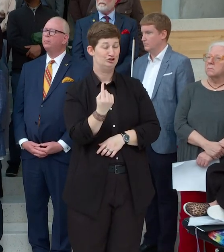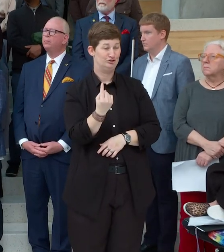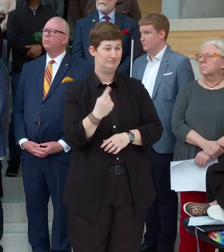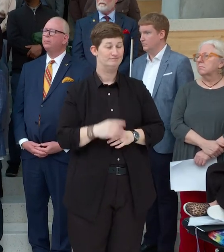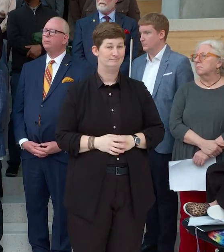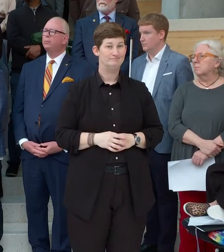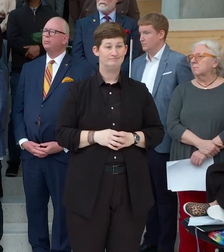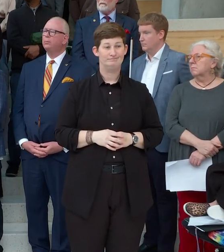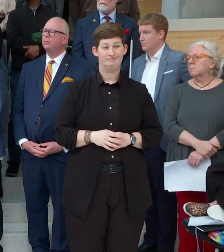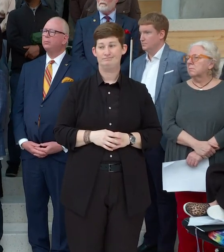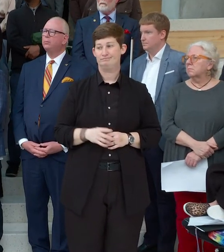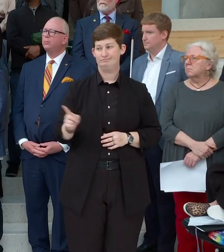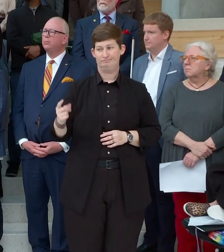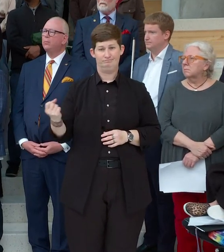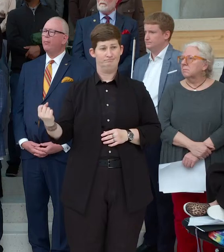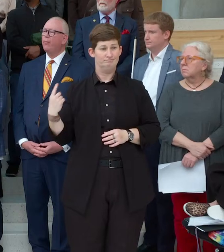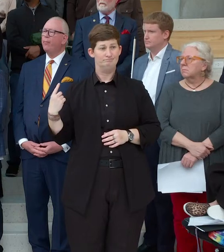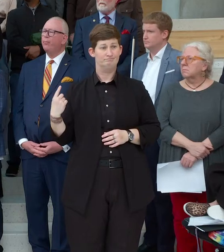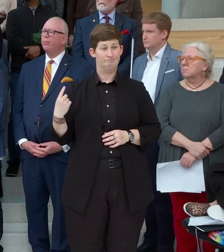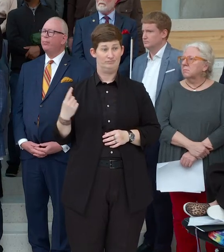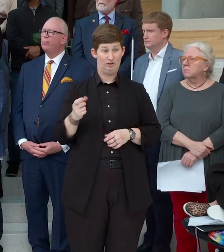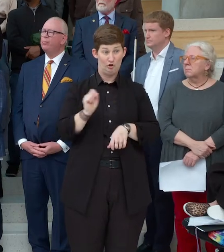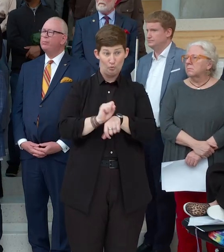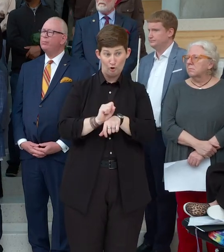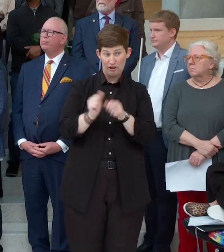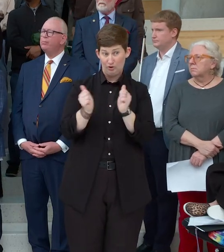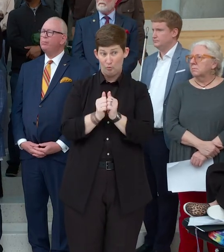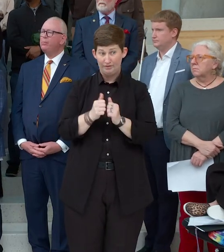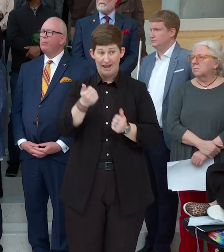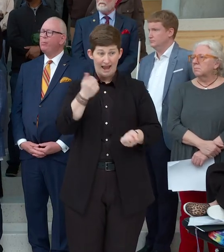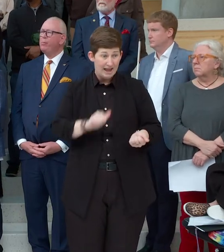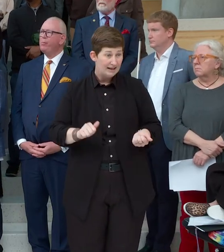legislature on any type of compromise?